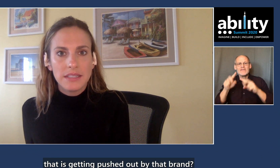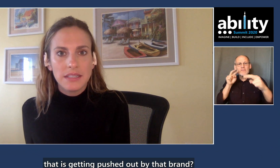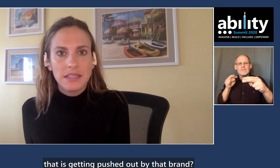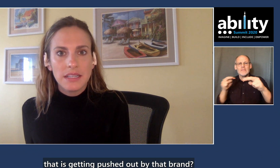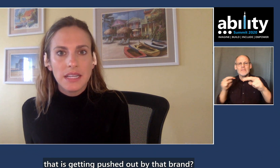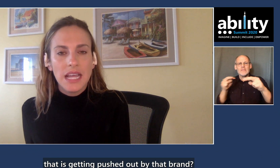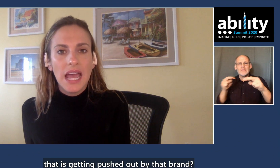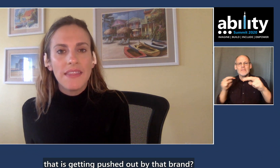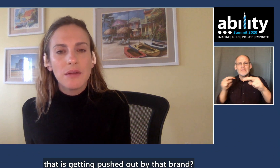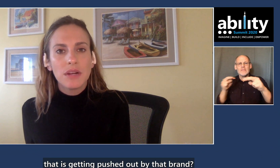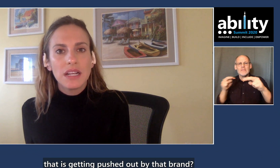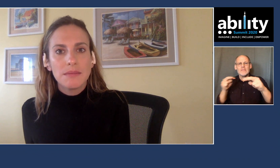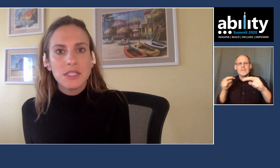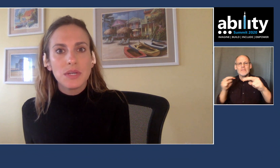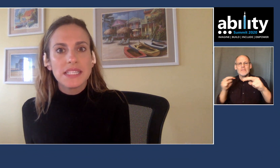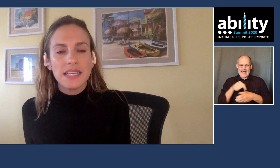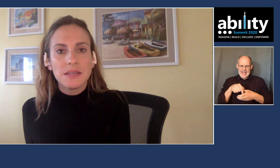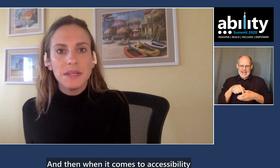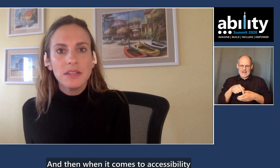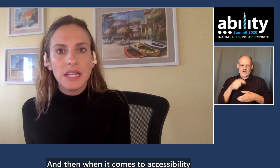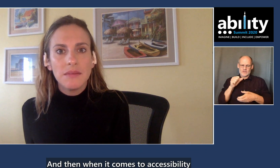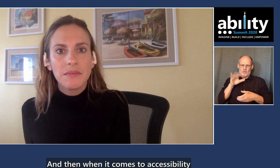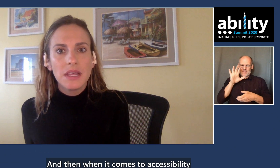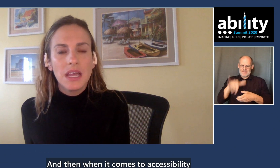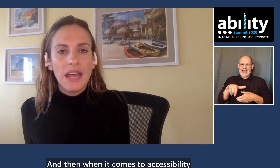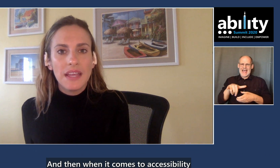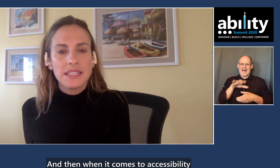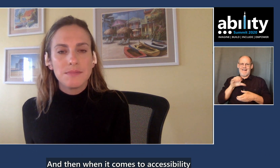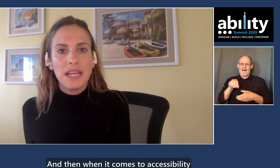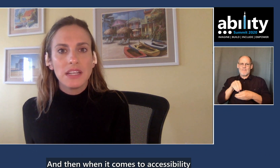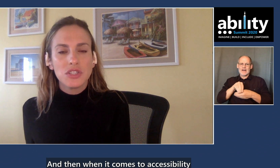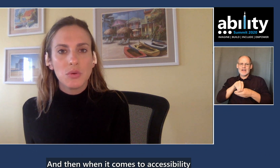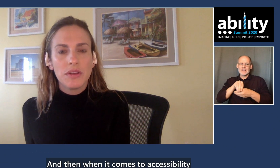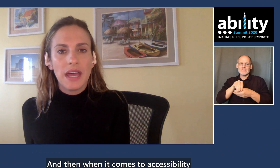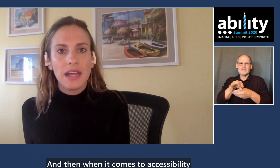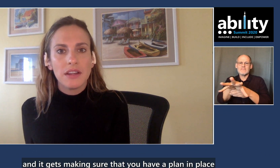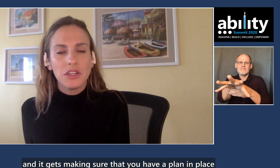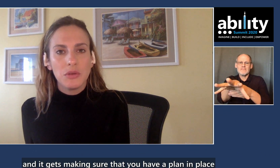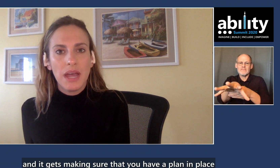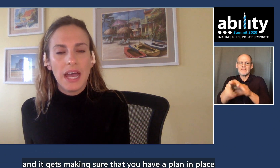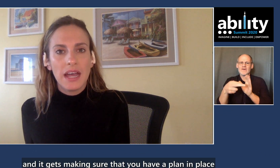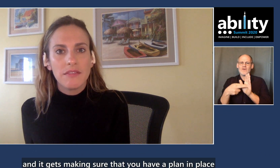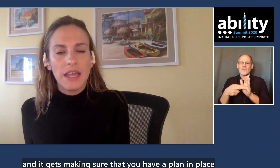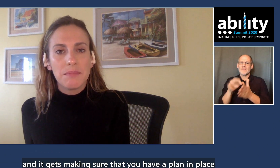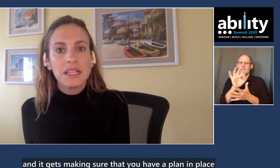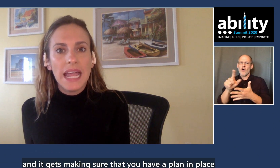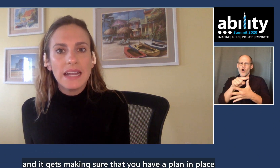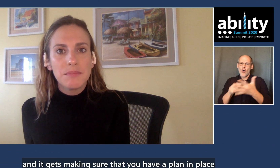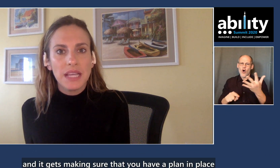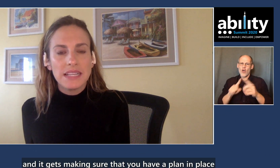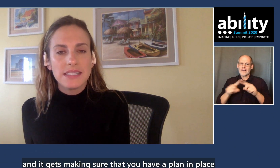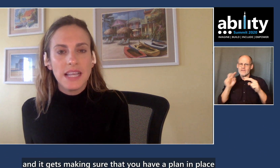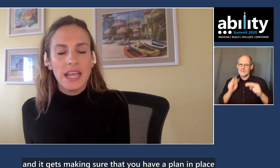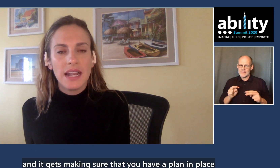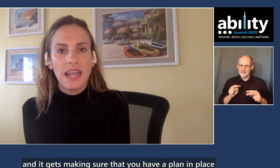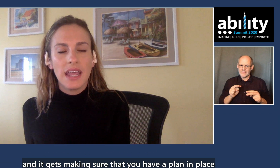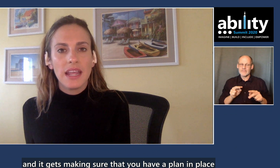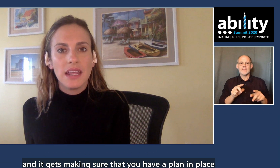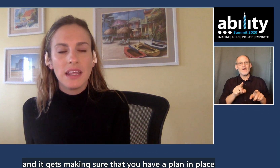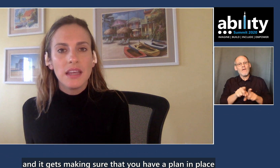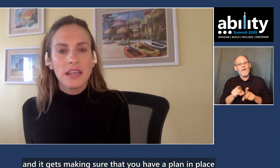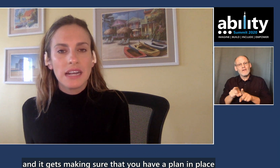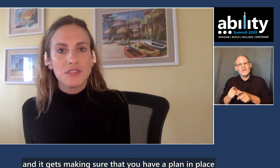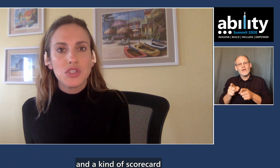that brand? And then when it comes to accessibility, I think it's making sure that you have a plan in place